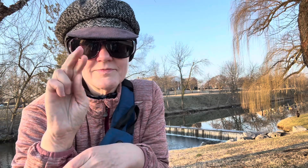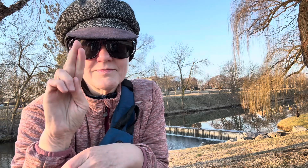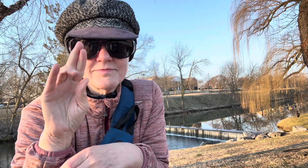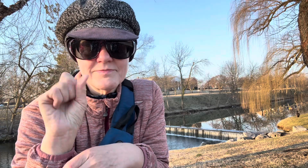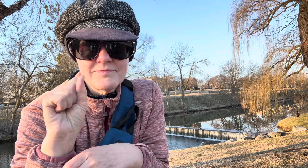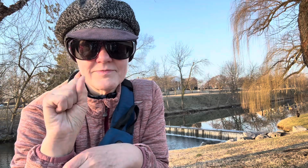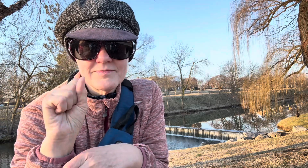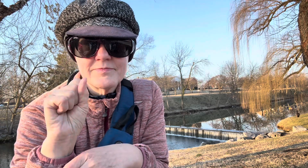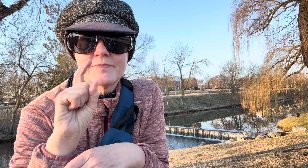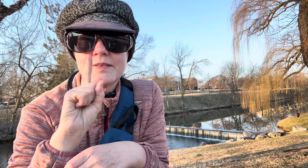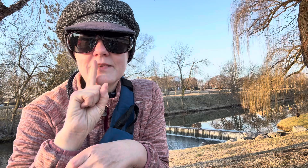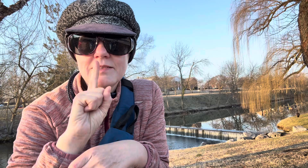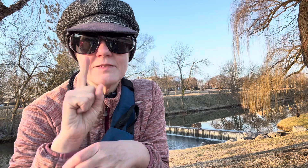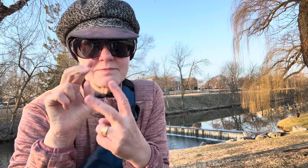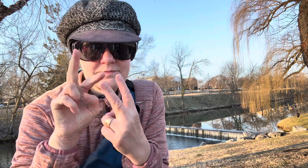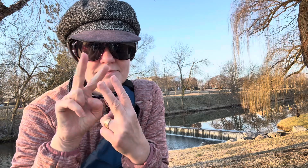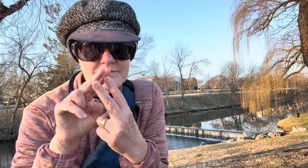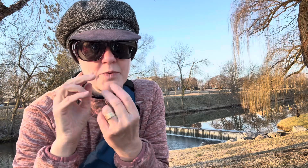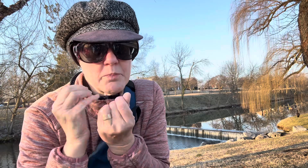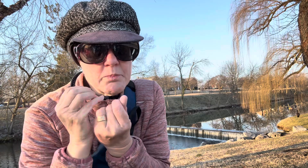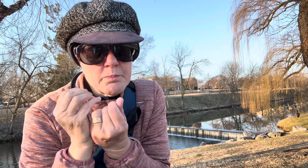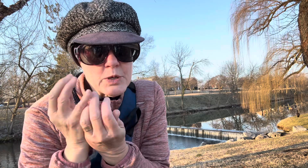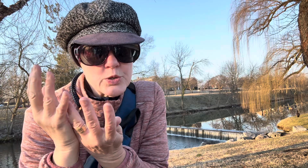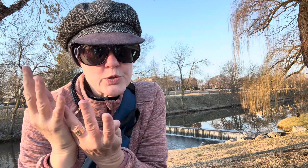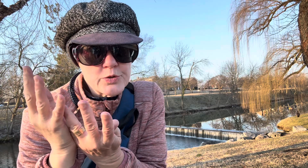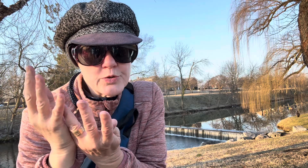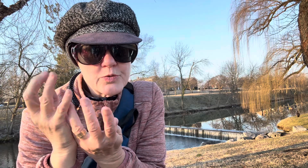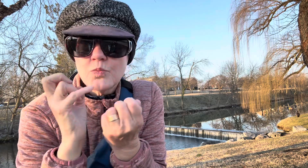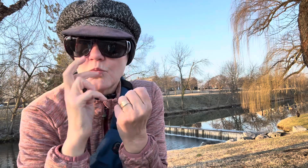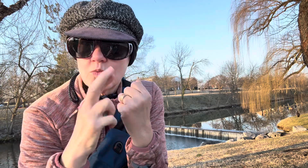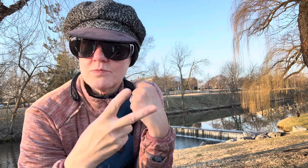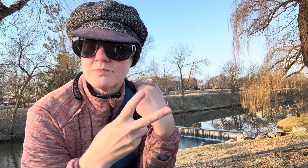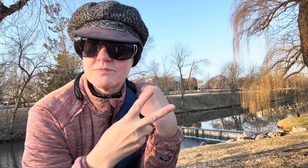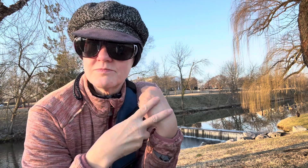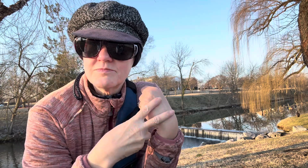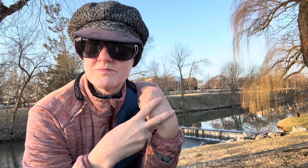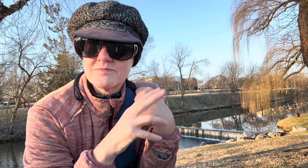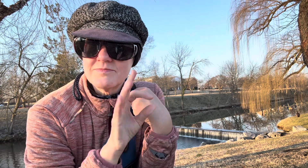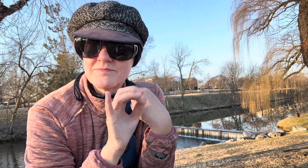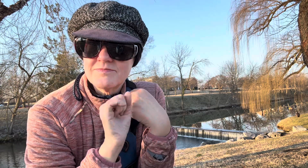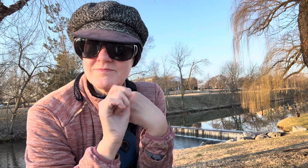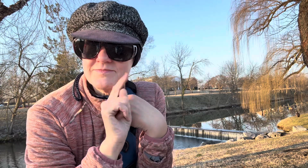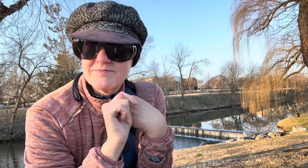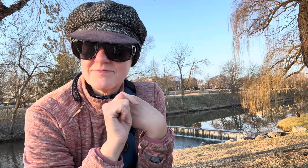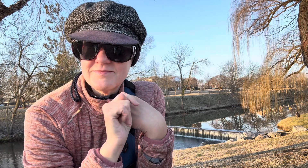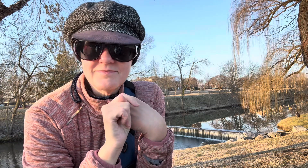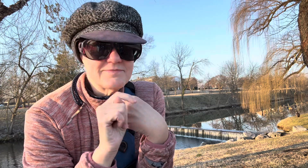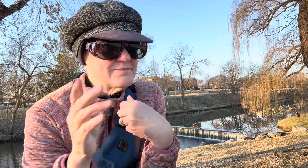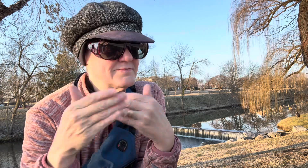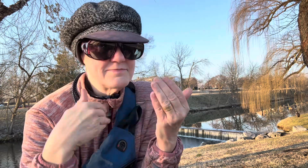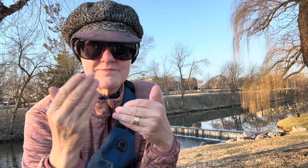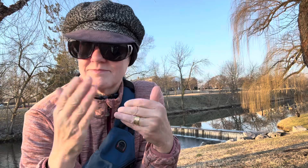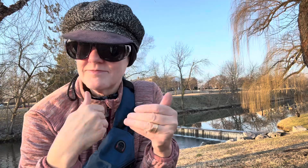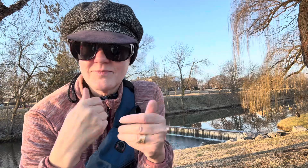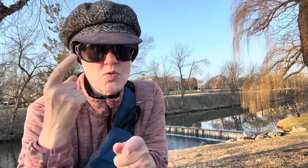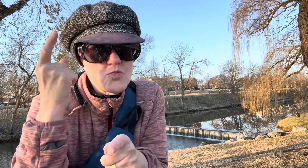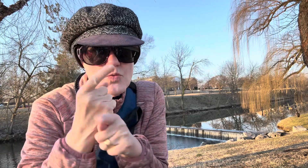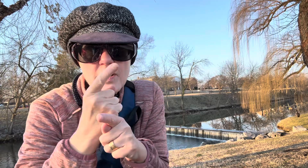in your cells or they're stored as fat because the insulin that helps you burn